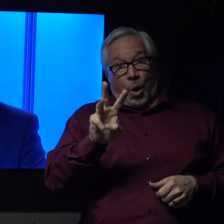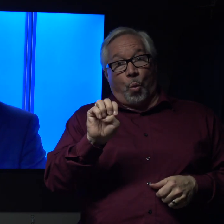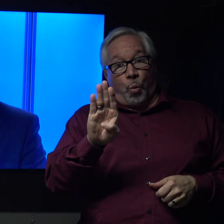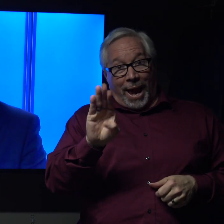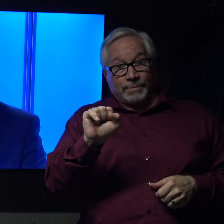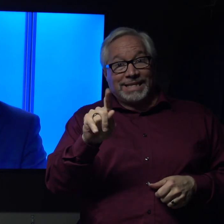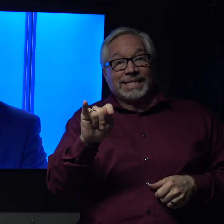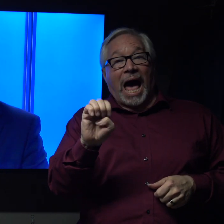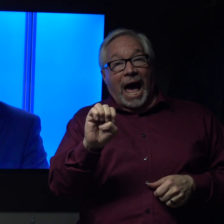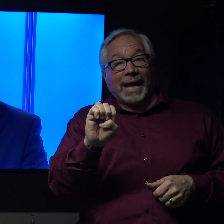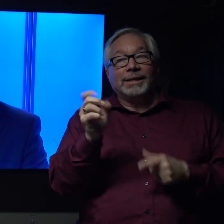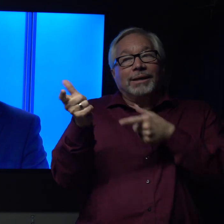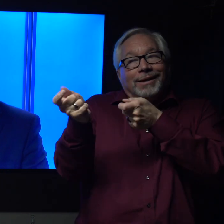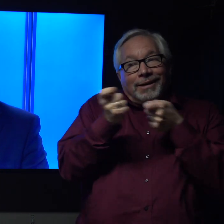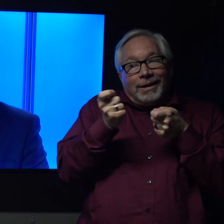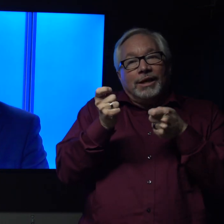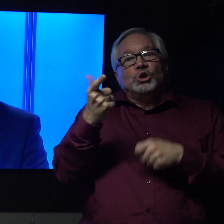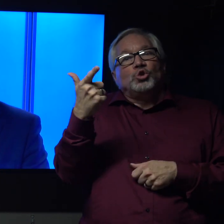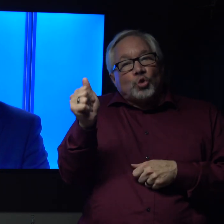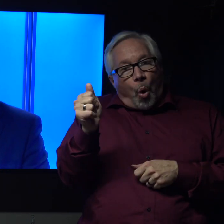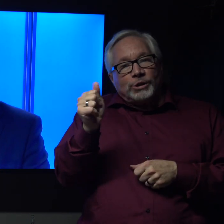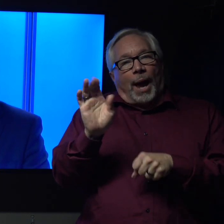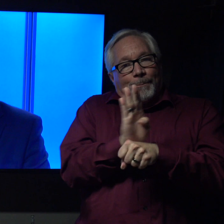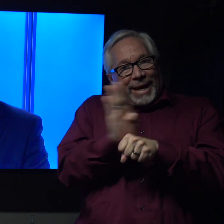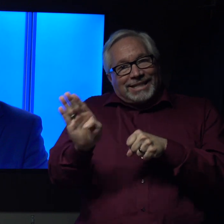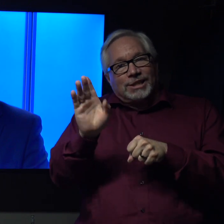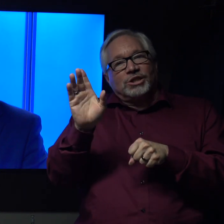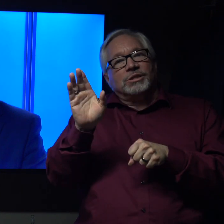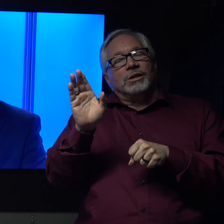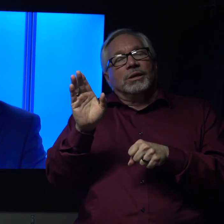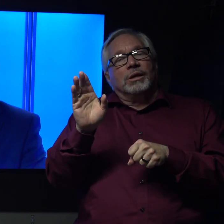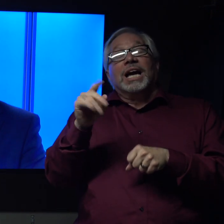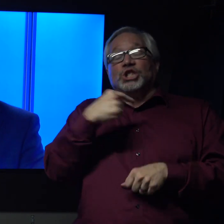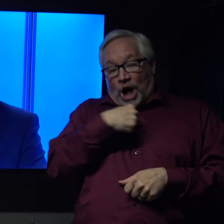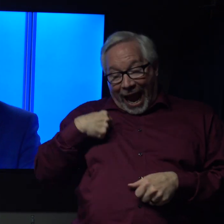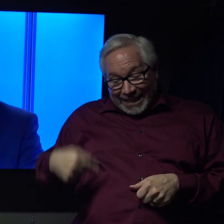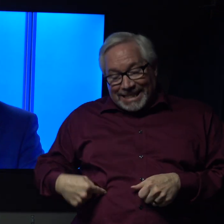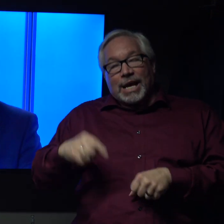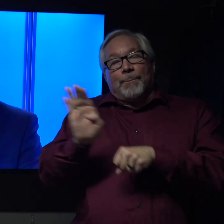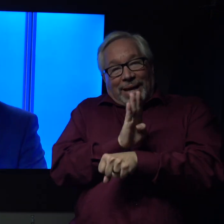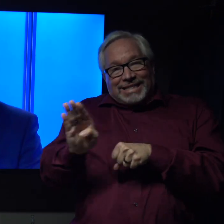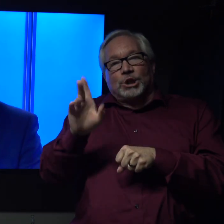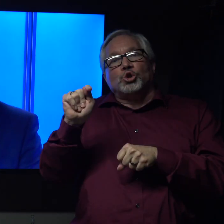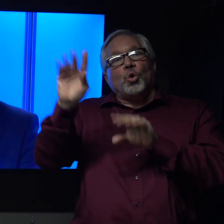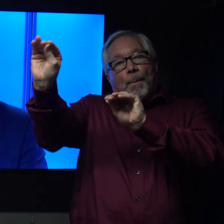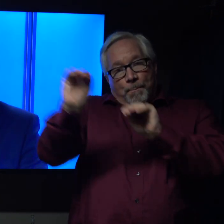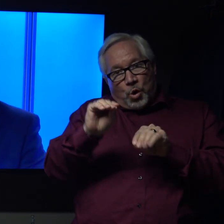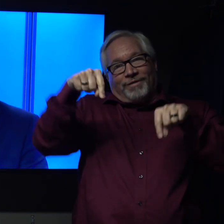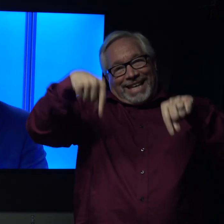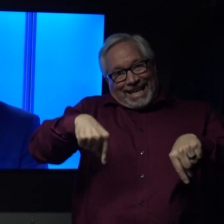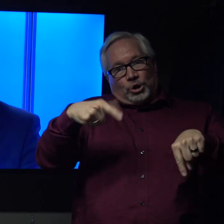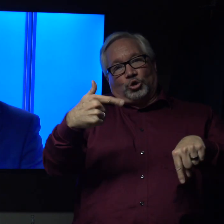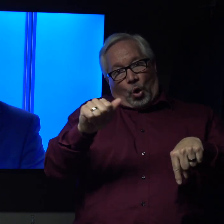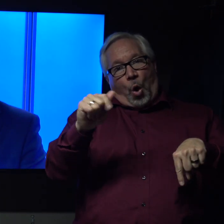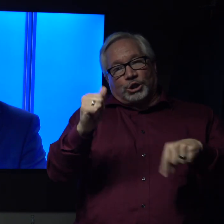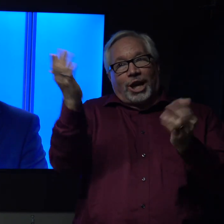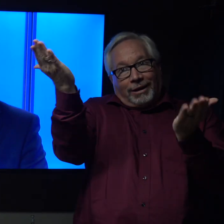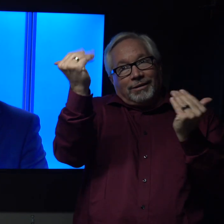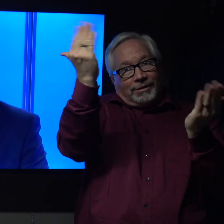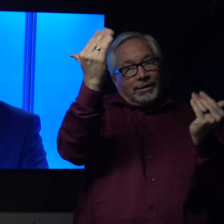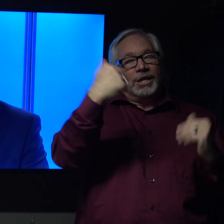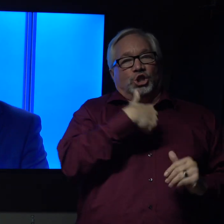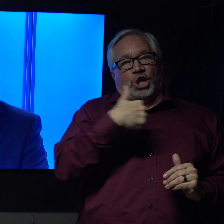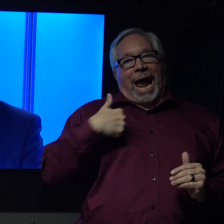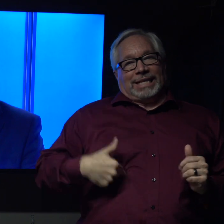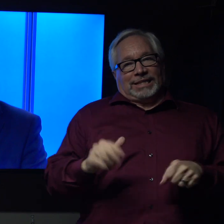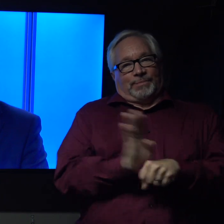entices Georgia-owned businesses to take residence in the Peach State. Governor Kemp is seen on the website touting